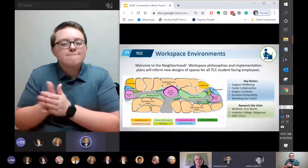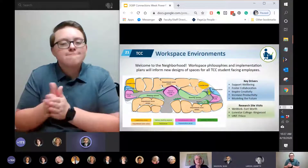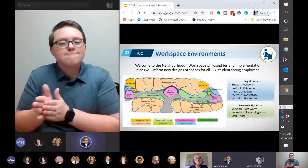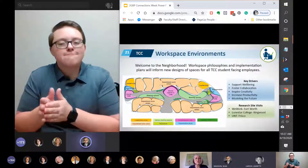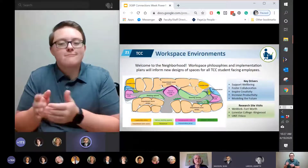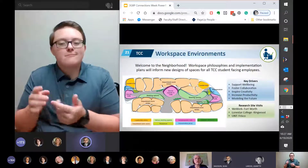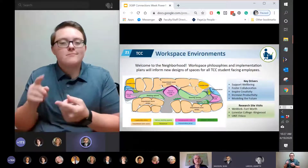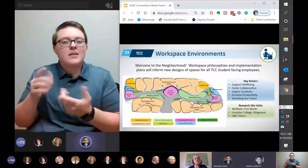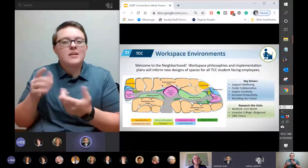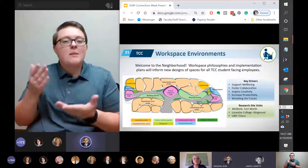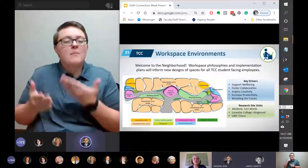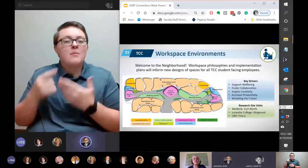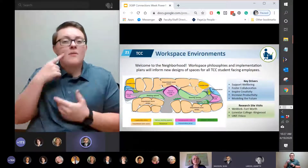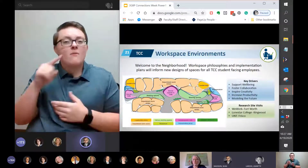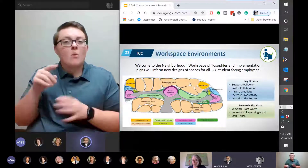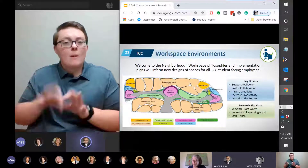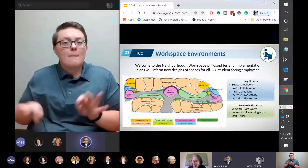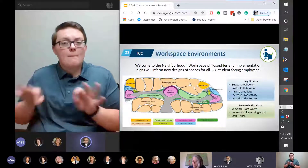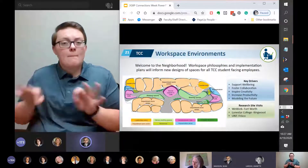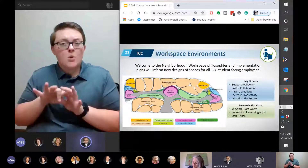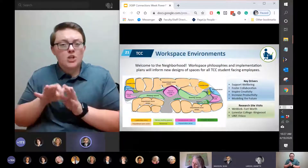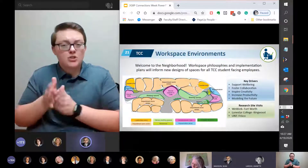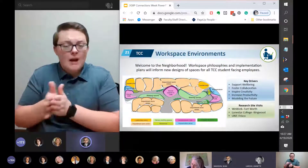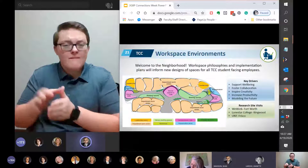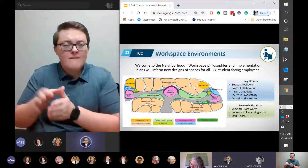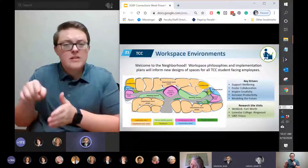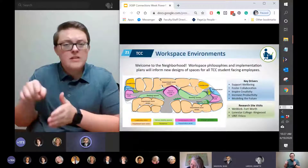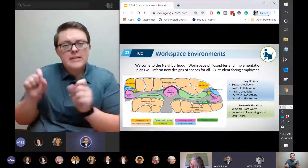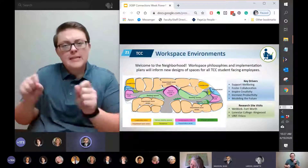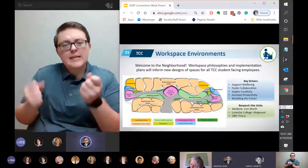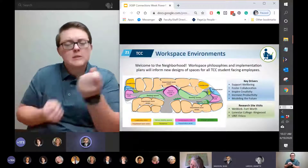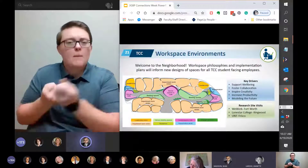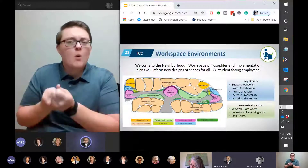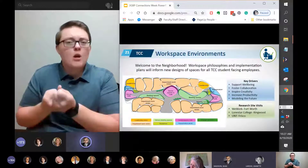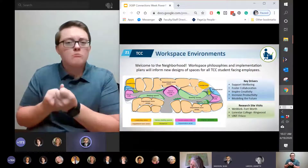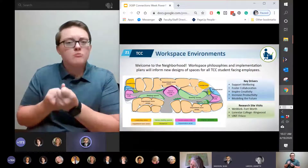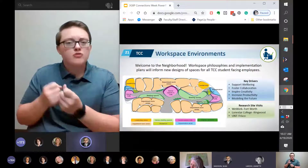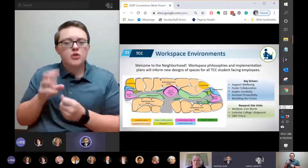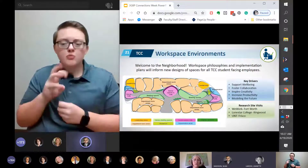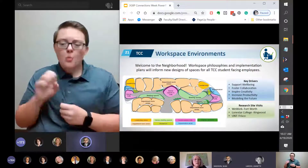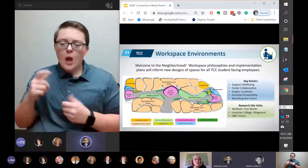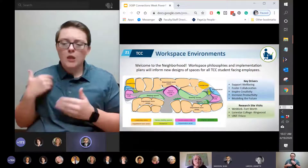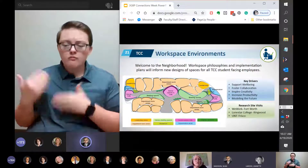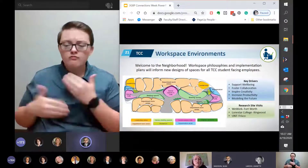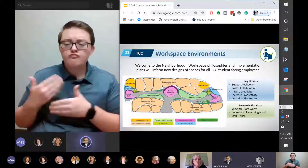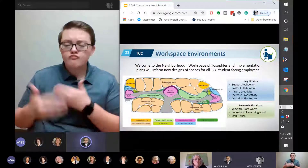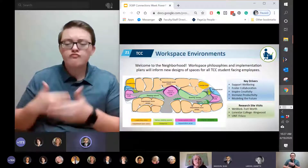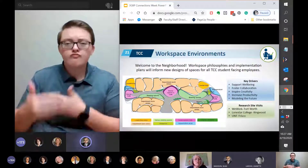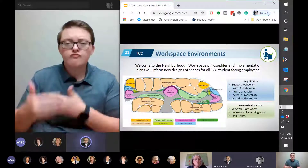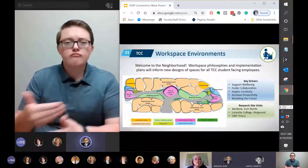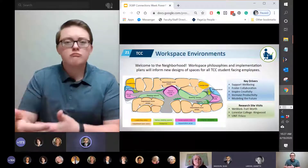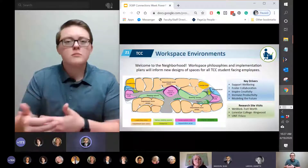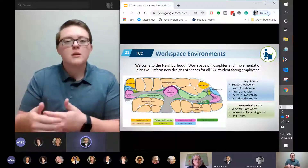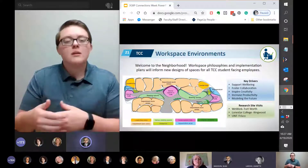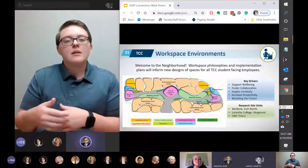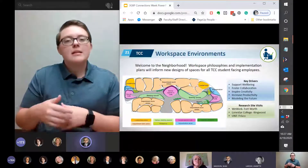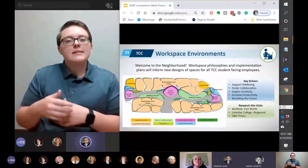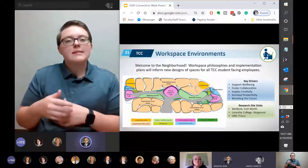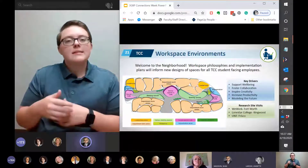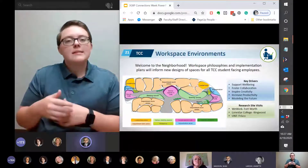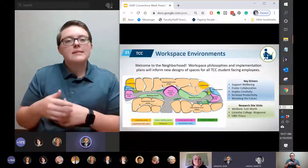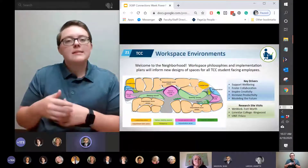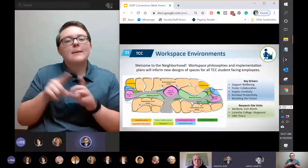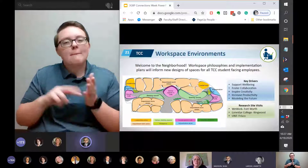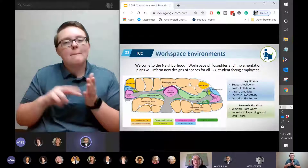example, with the key drivers, support well-being, in terms of folks believes happy, healthy